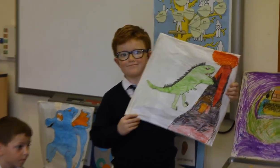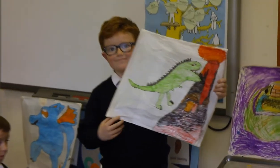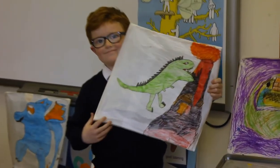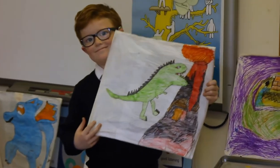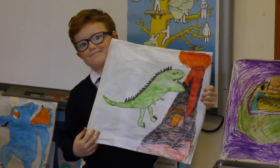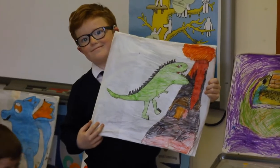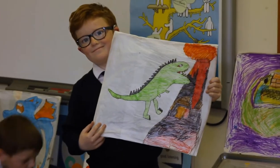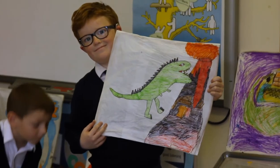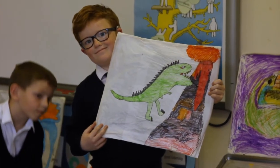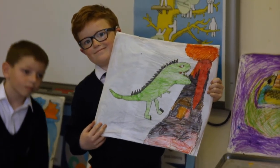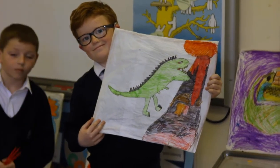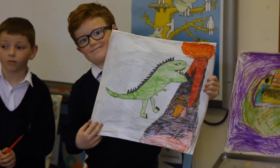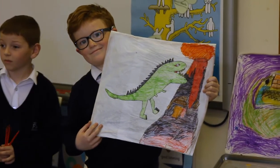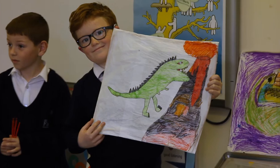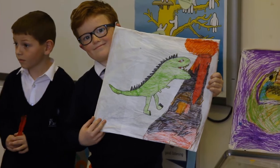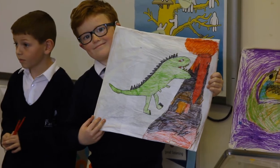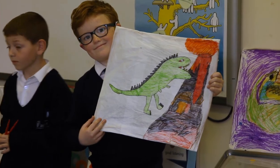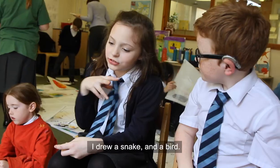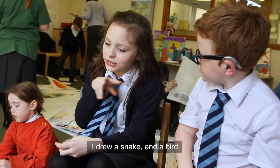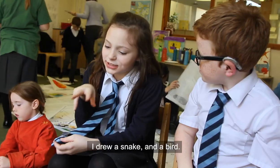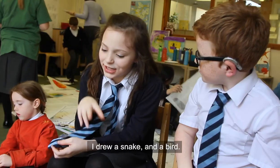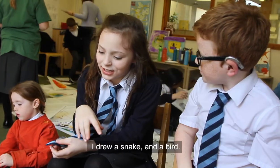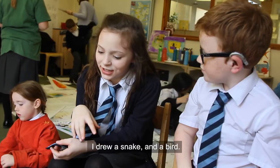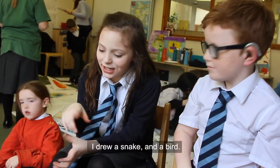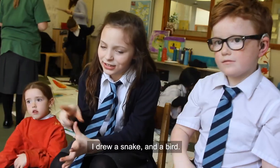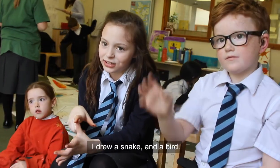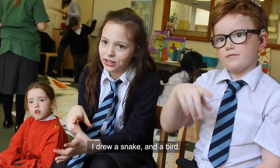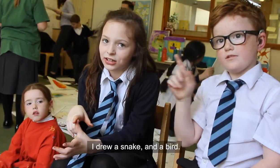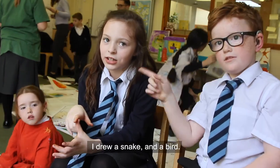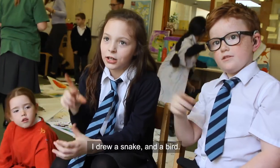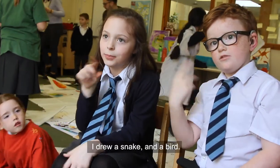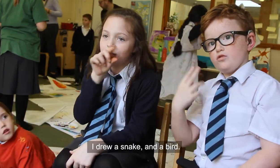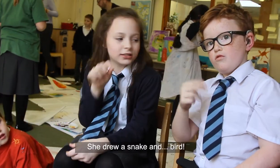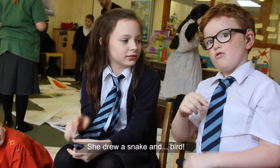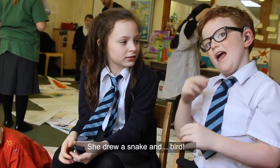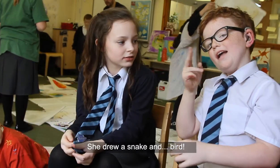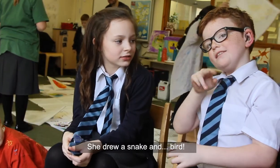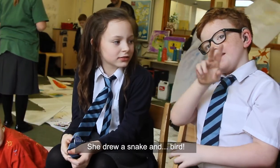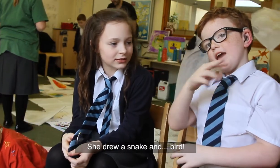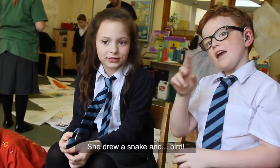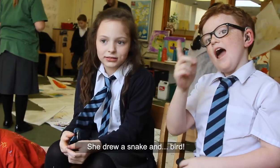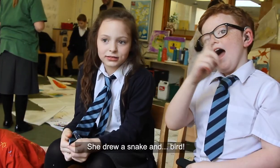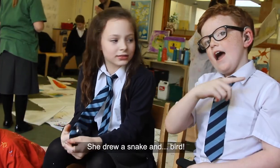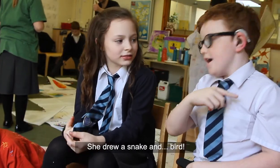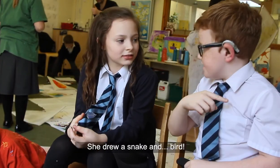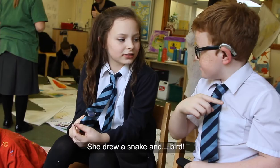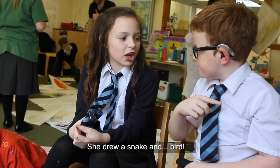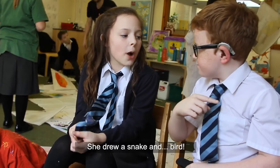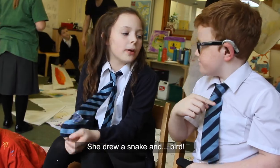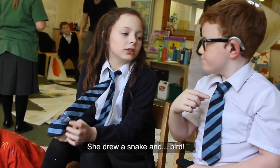Wow. I'm doing a snake and a bird. Oh, well done. Beautiful.